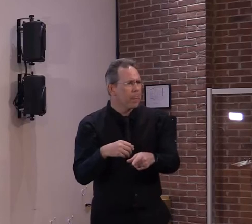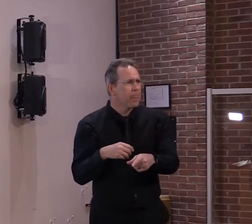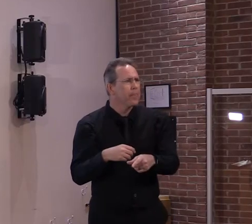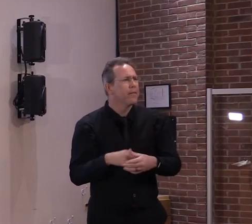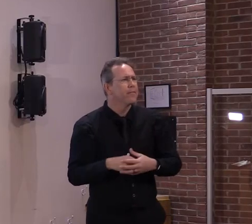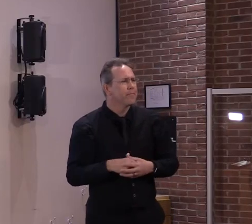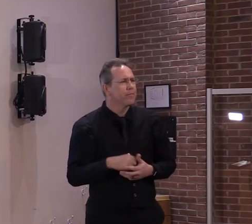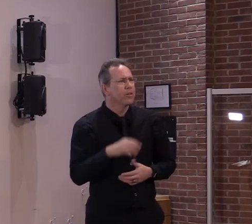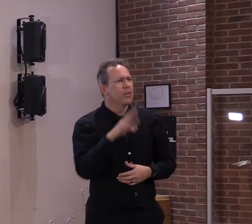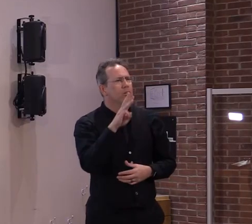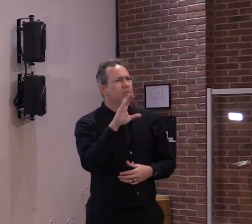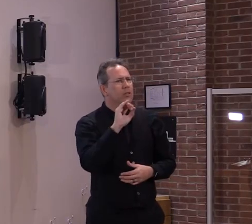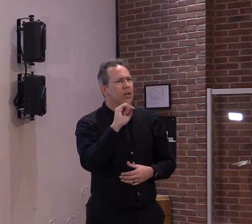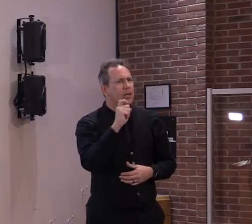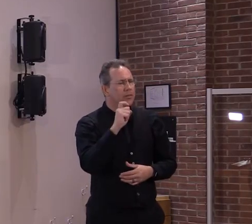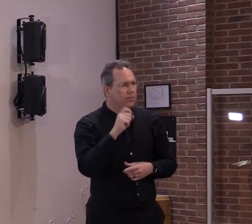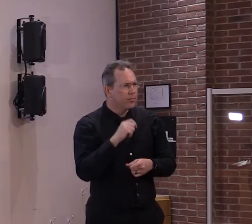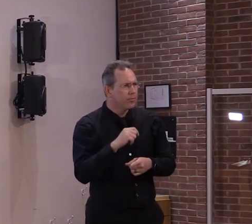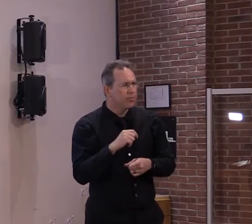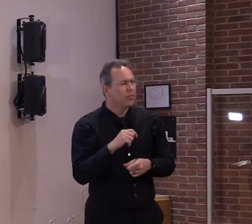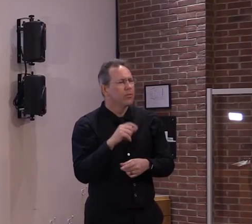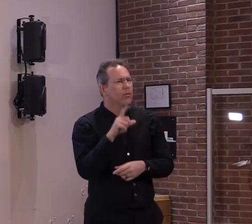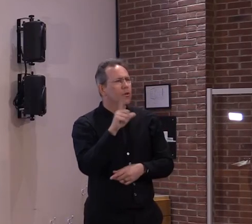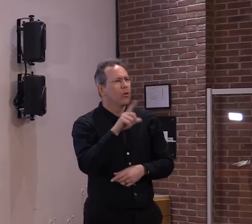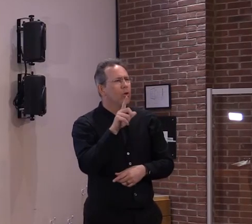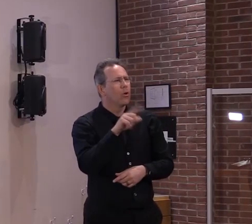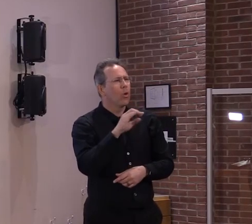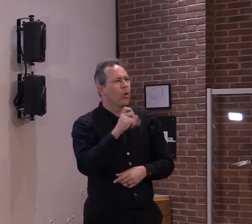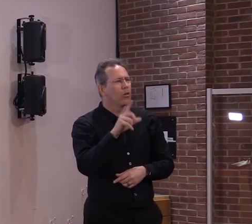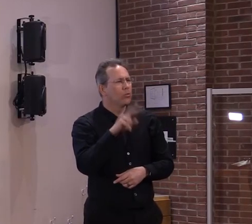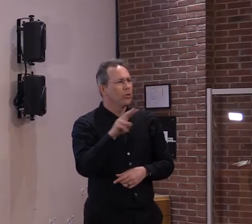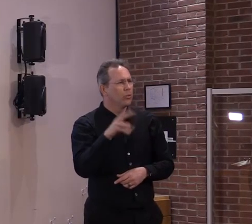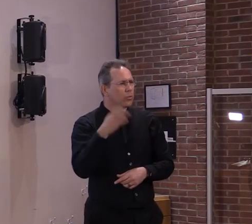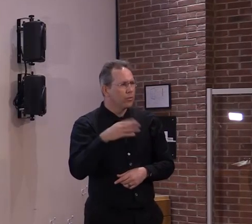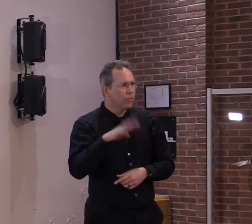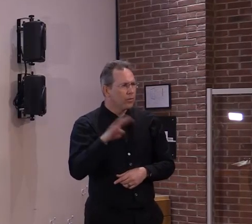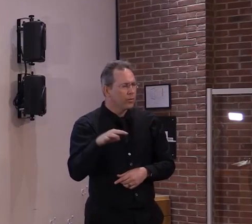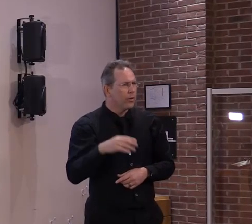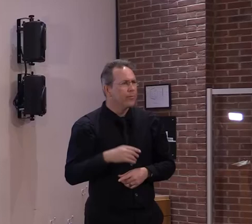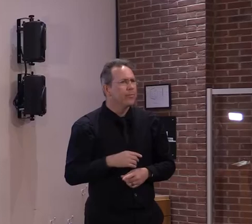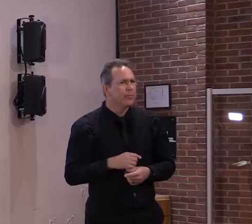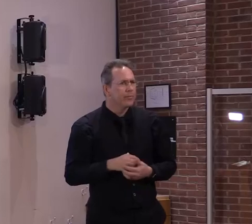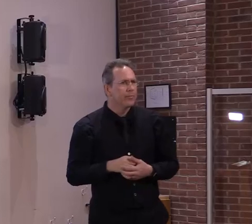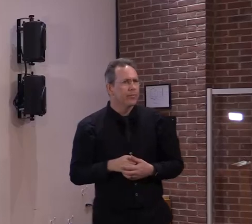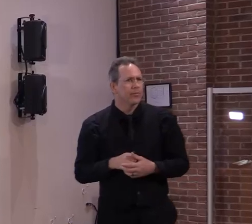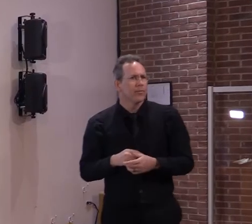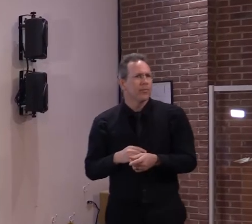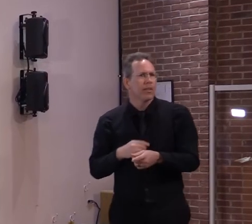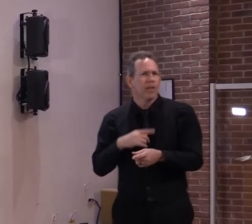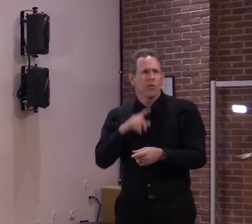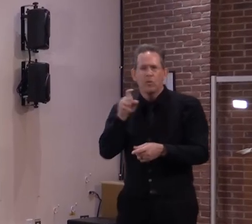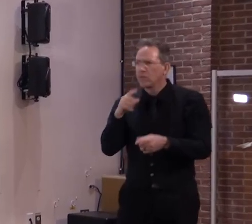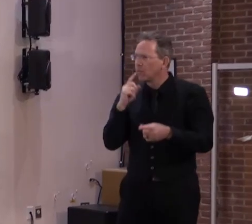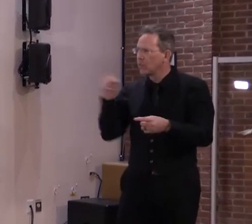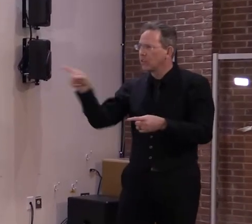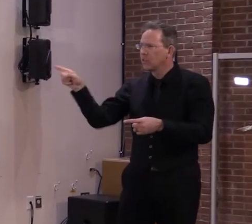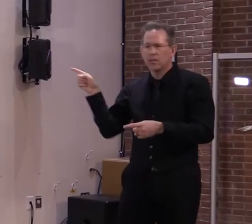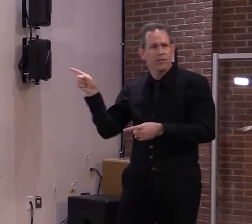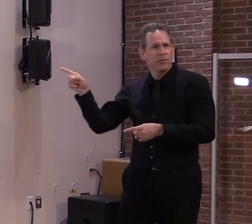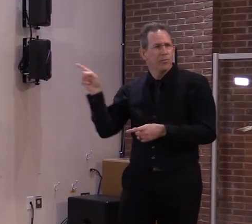Probably for Secretary Curley, but just a clarification on the chart and who those people are in